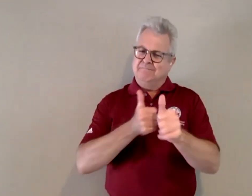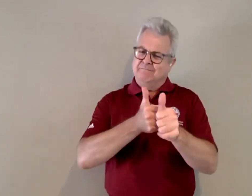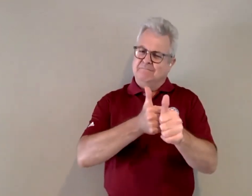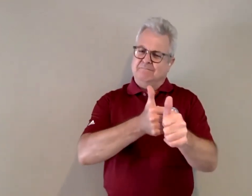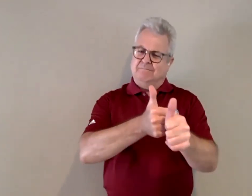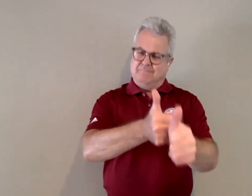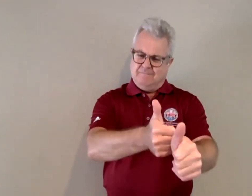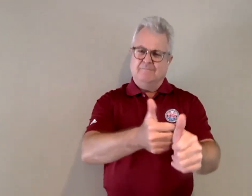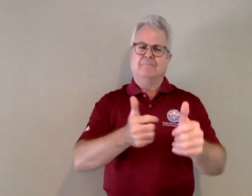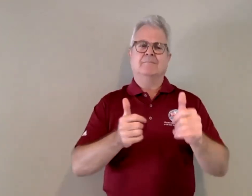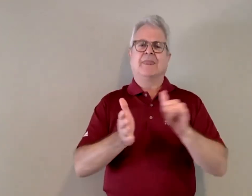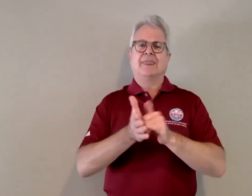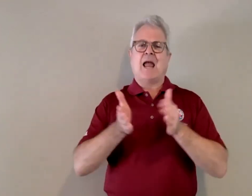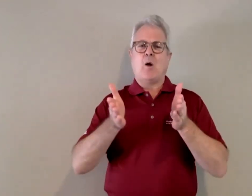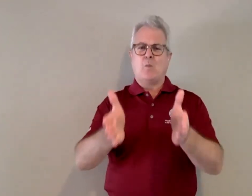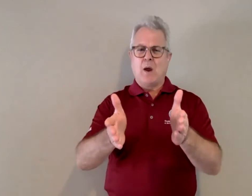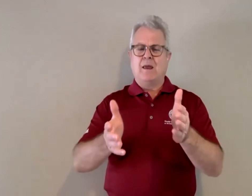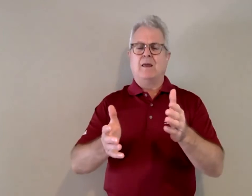and keep people that far away from you, that will help.